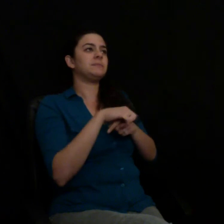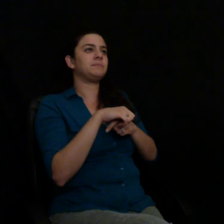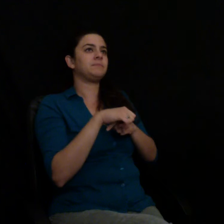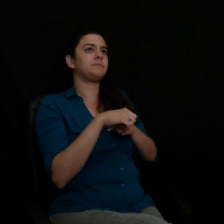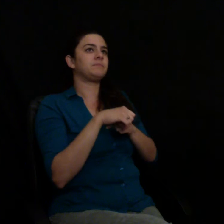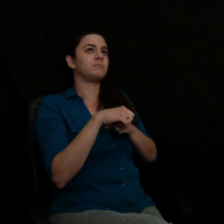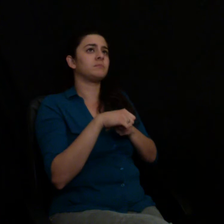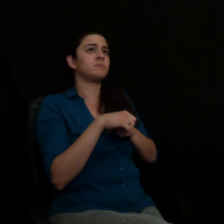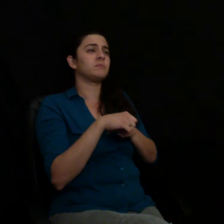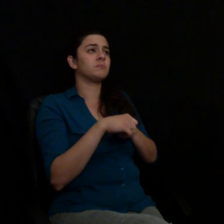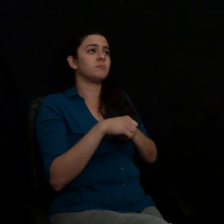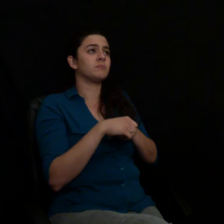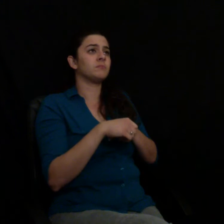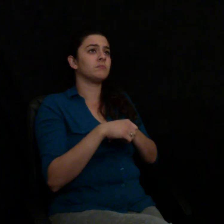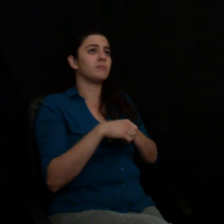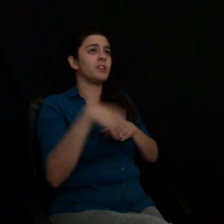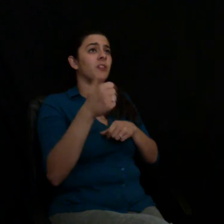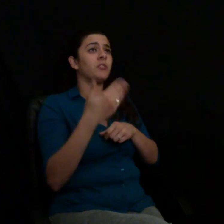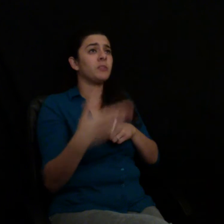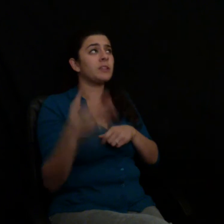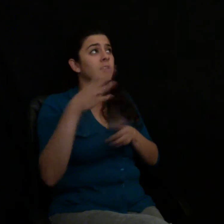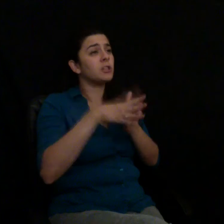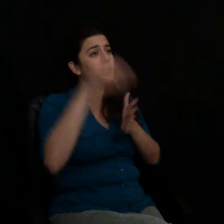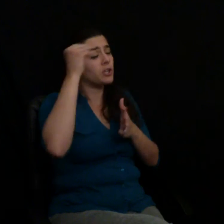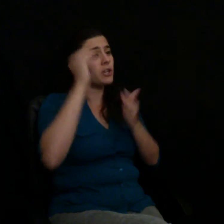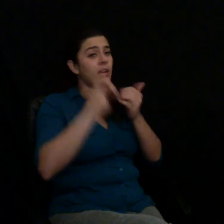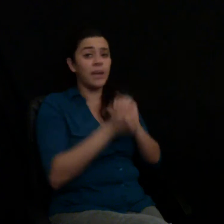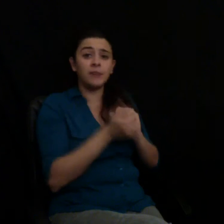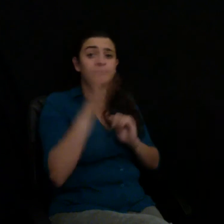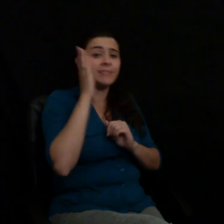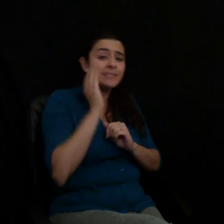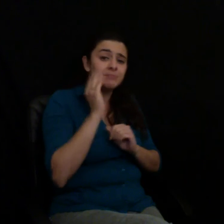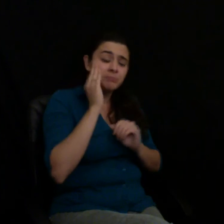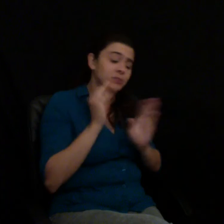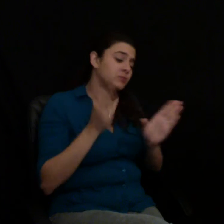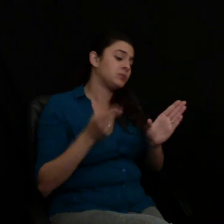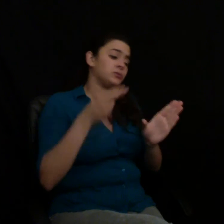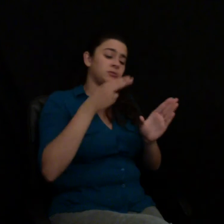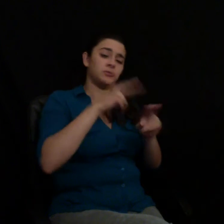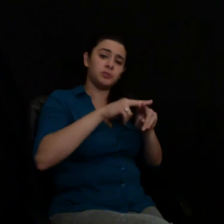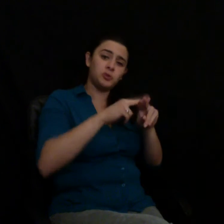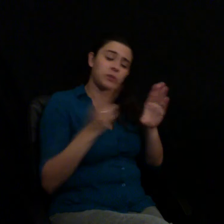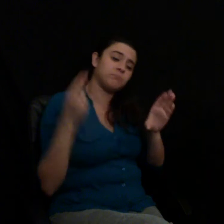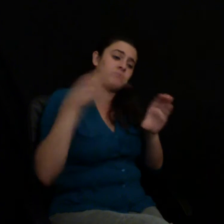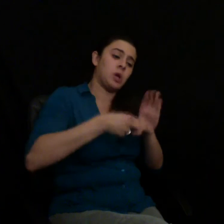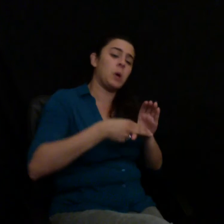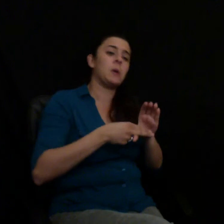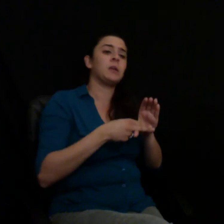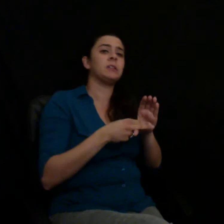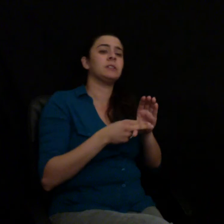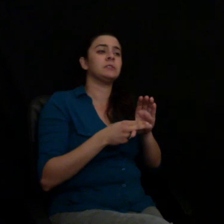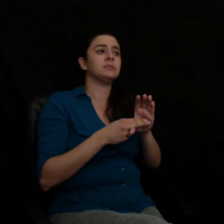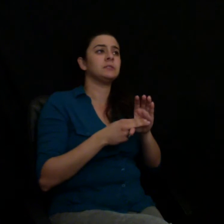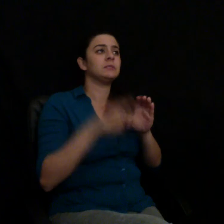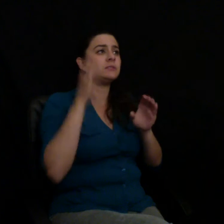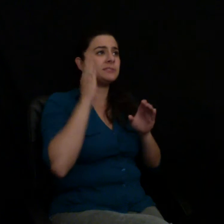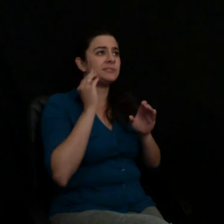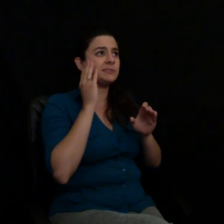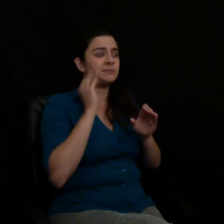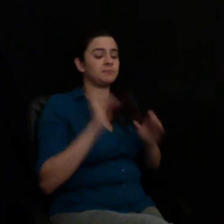hitting trains and having experience with train yards. You can, when I first started out, I looked at a train yard or I looked at a freight train. I had no idea where it was